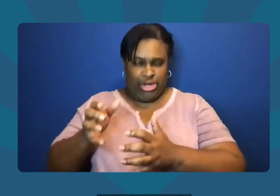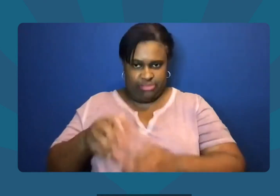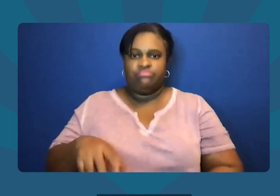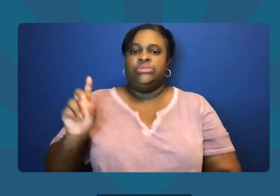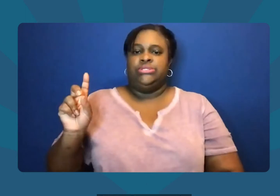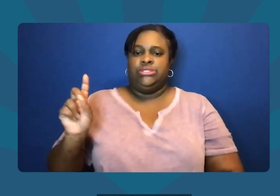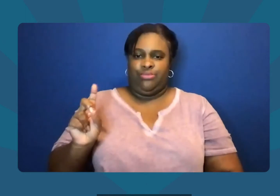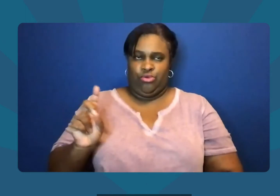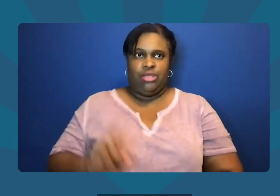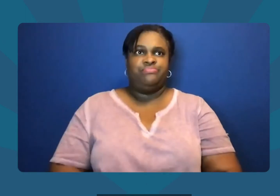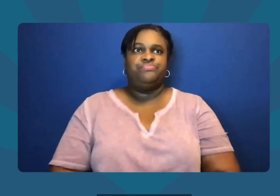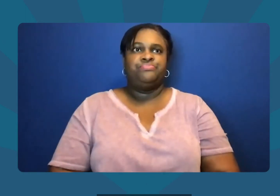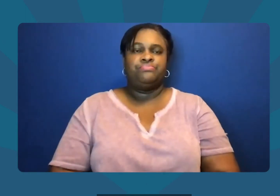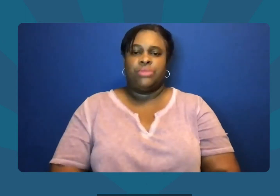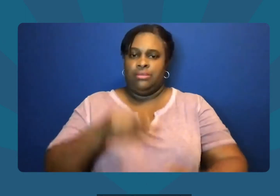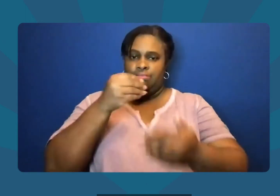Party, Democratic.